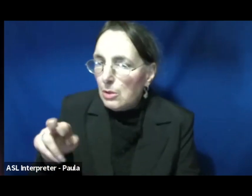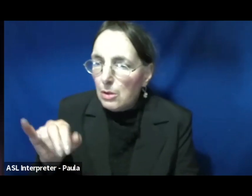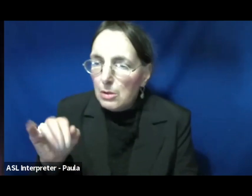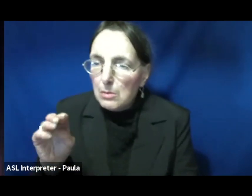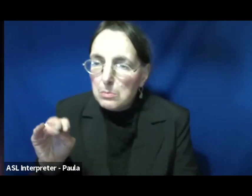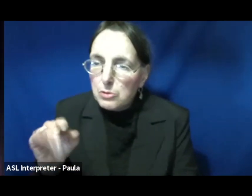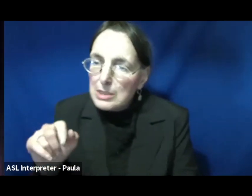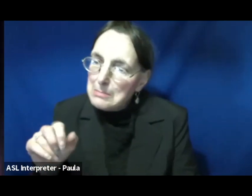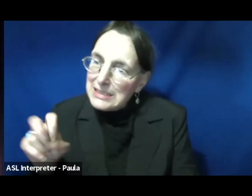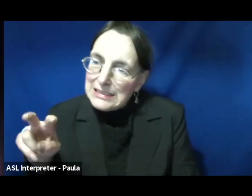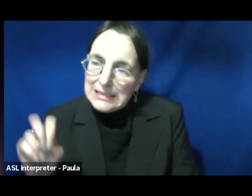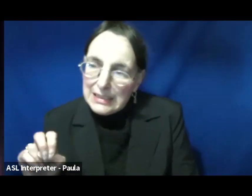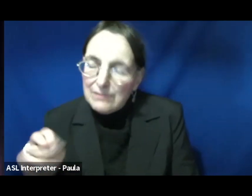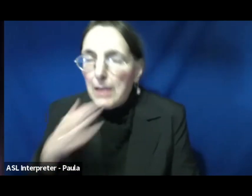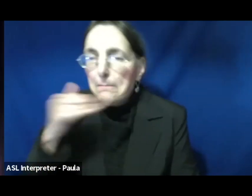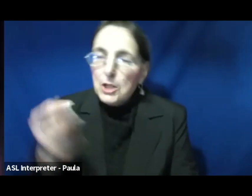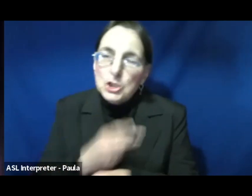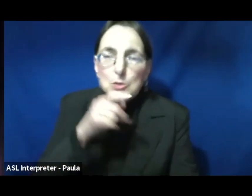is adopting this thing.